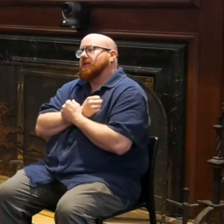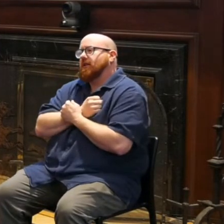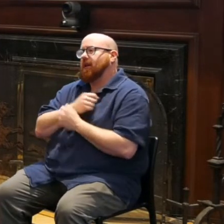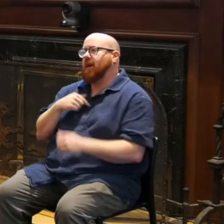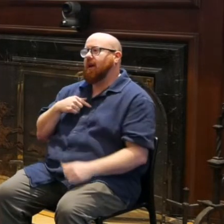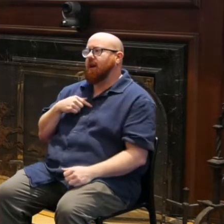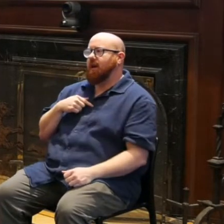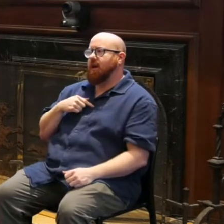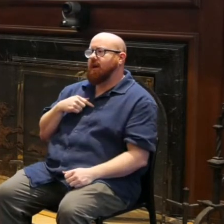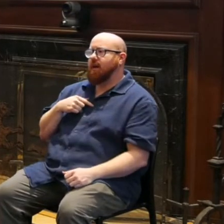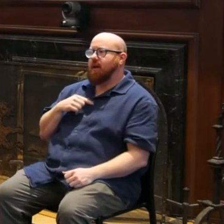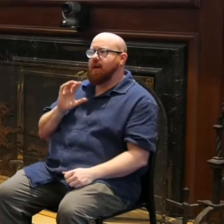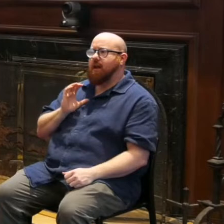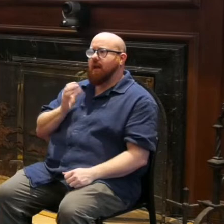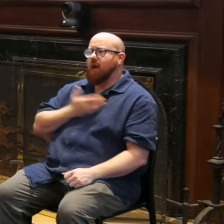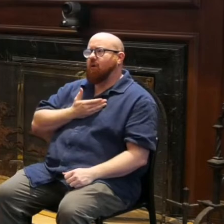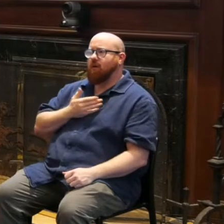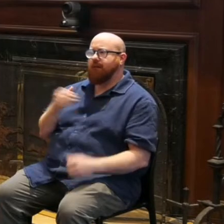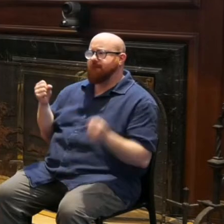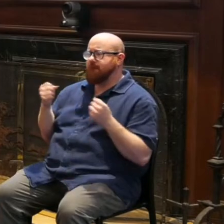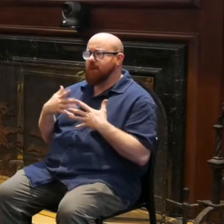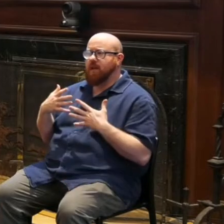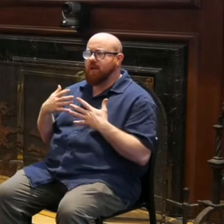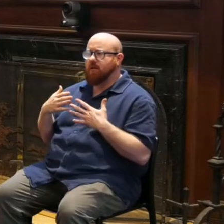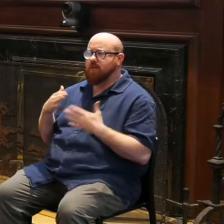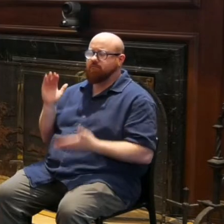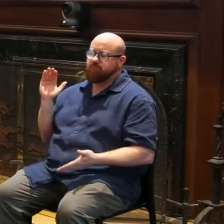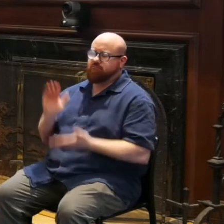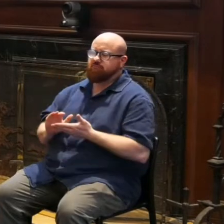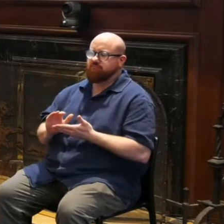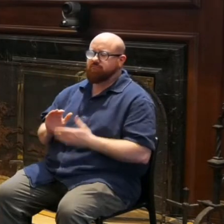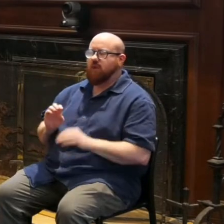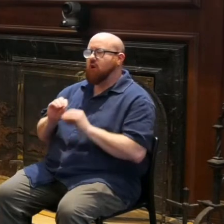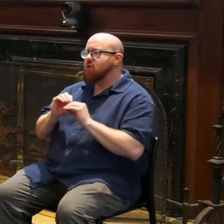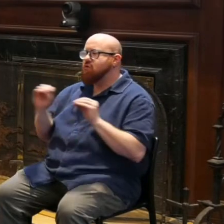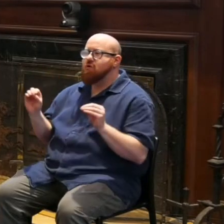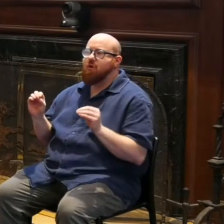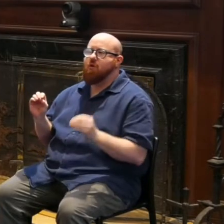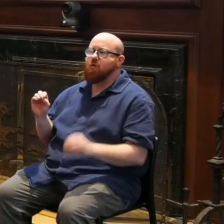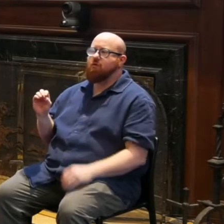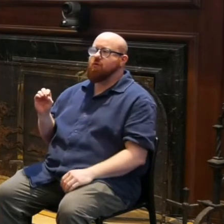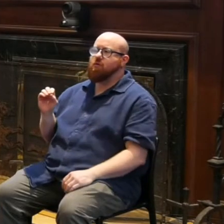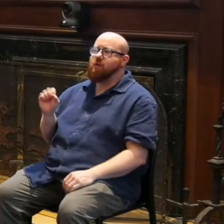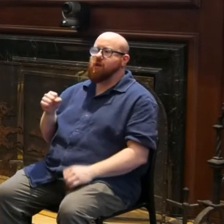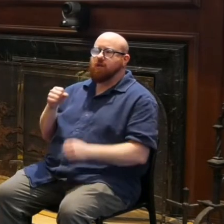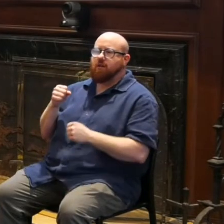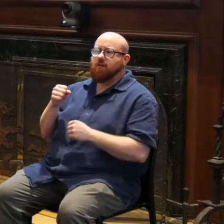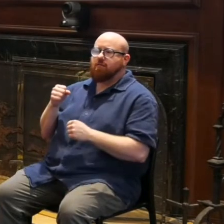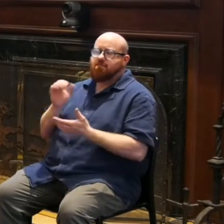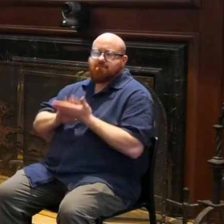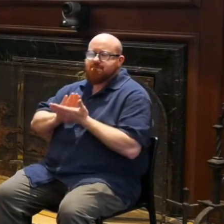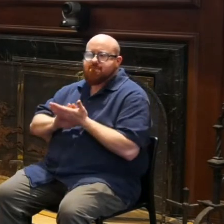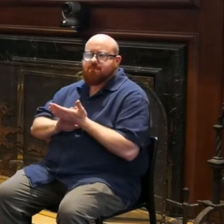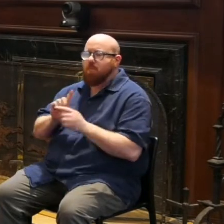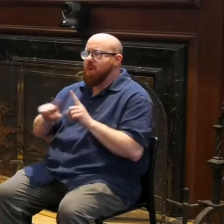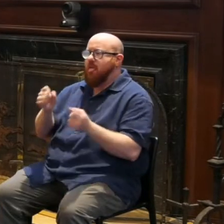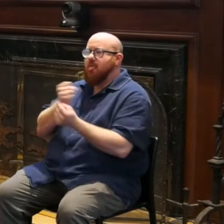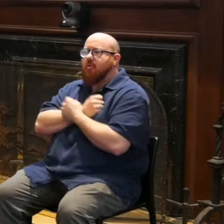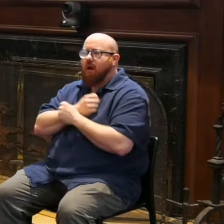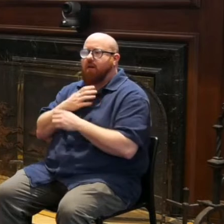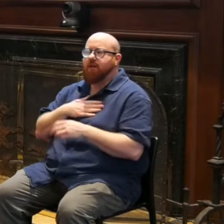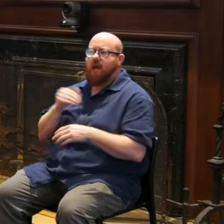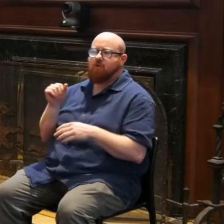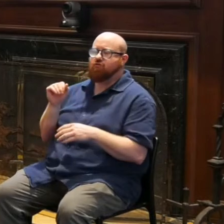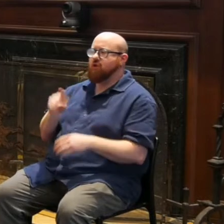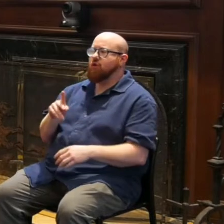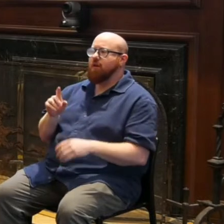our fear subside. No accolades sought, just love in return for our rock and whom we